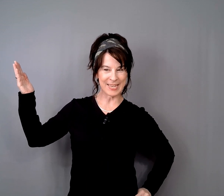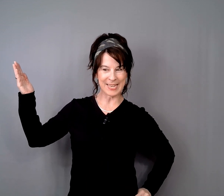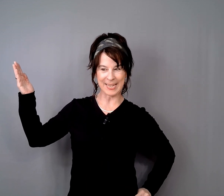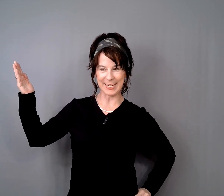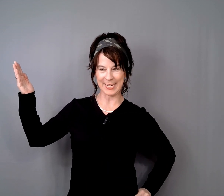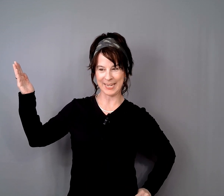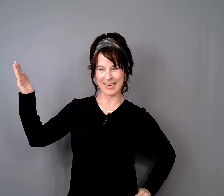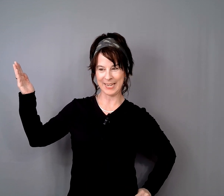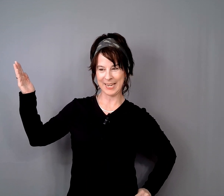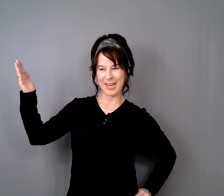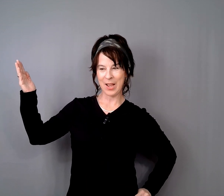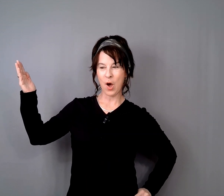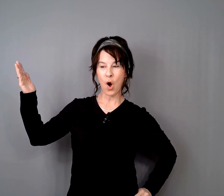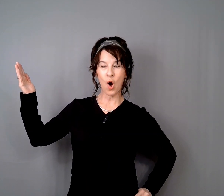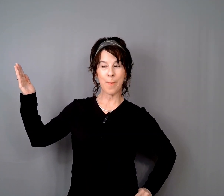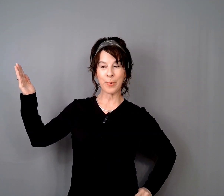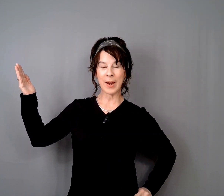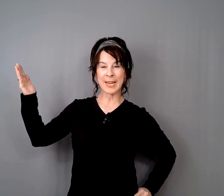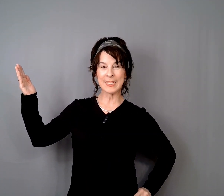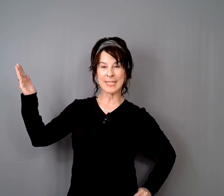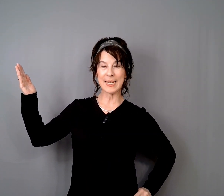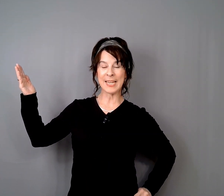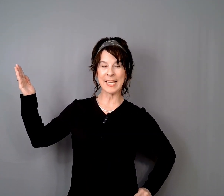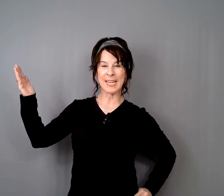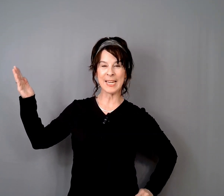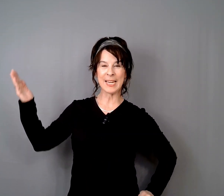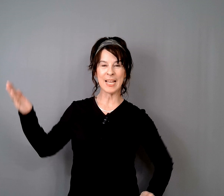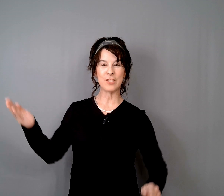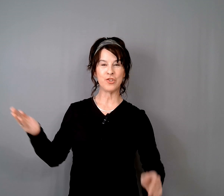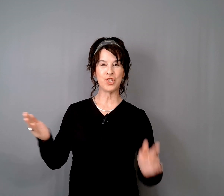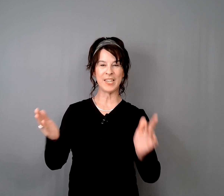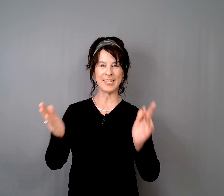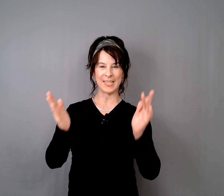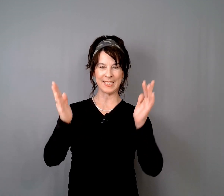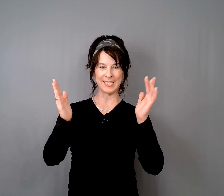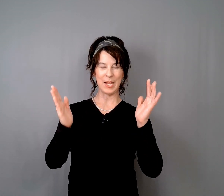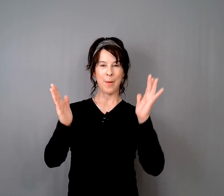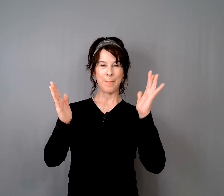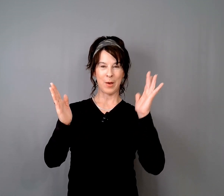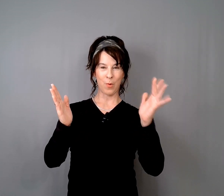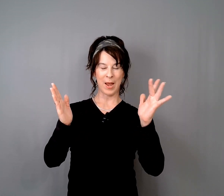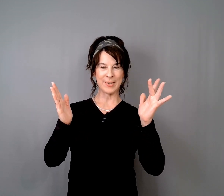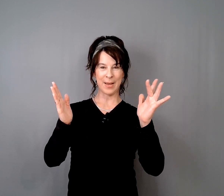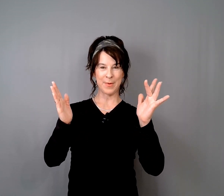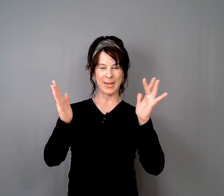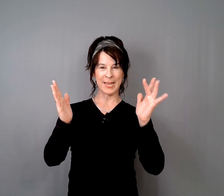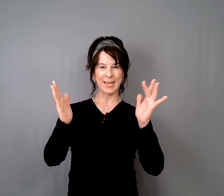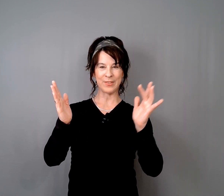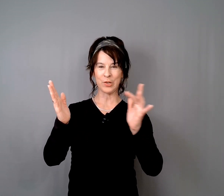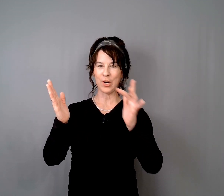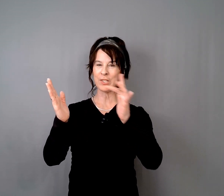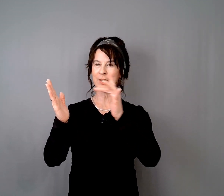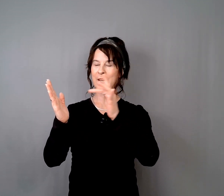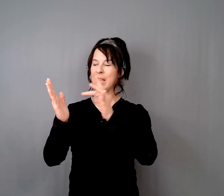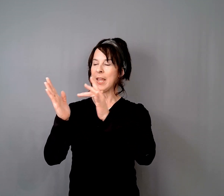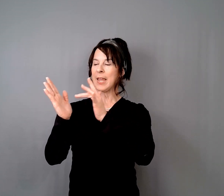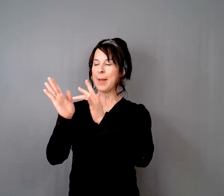King. All praise King Jesus. My right dominant hand starts, and I